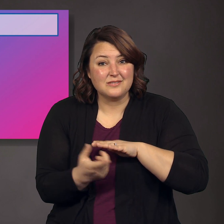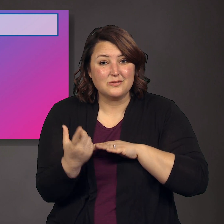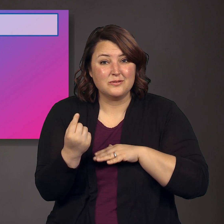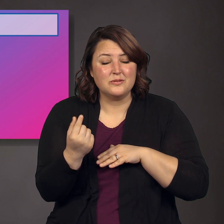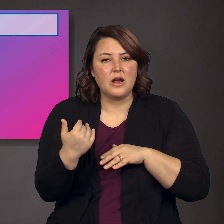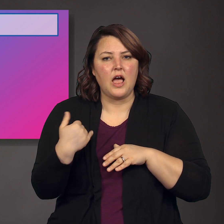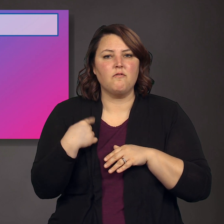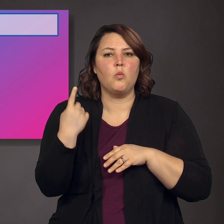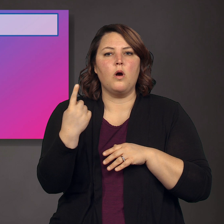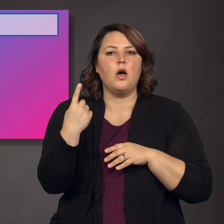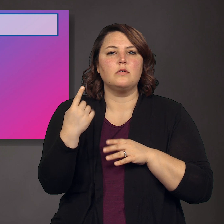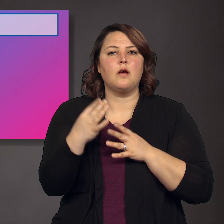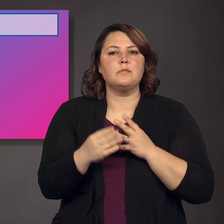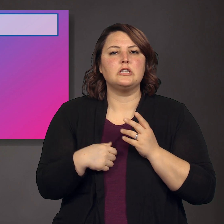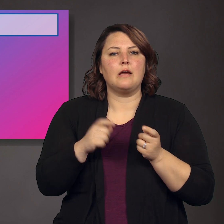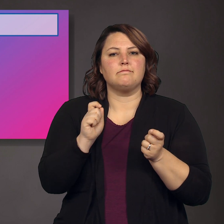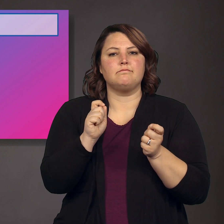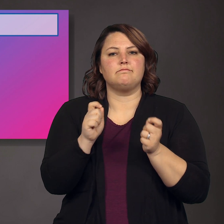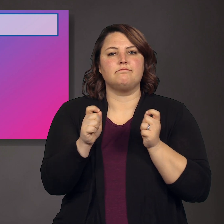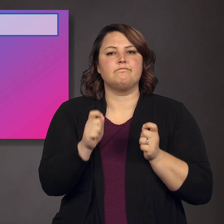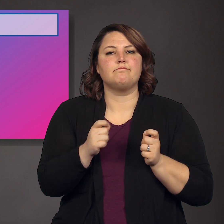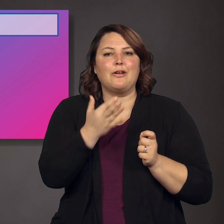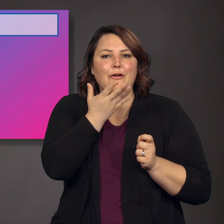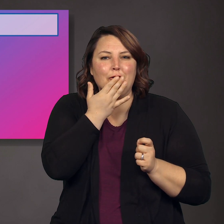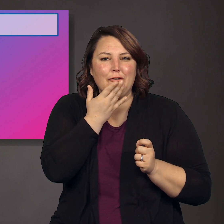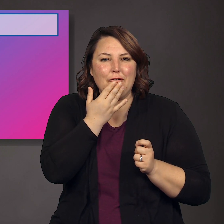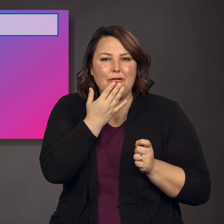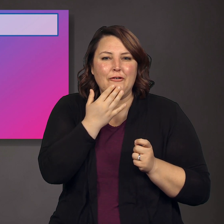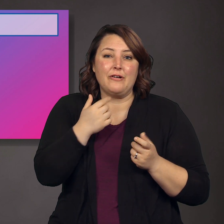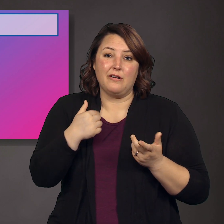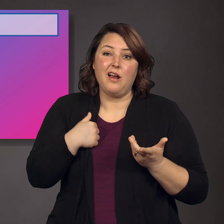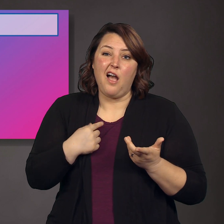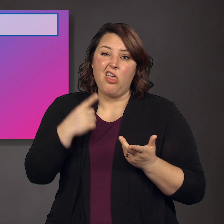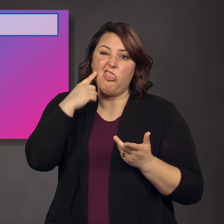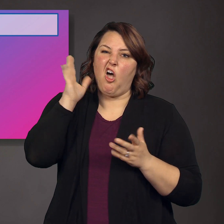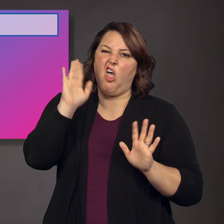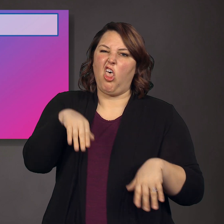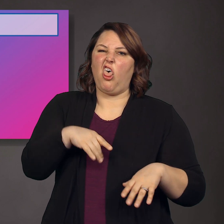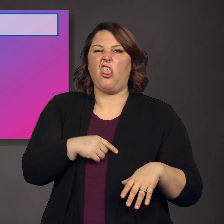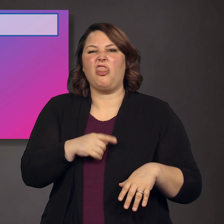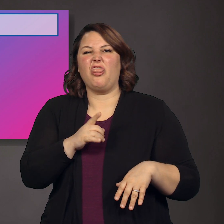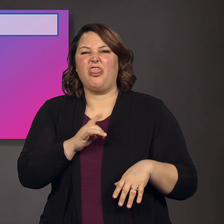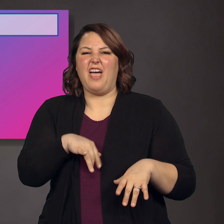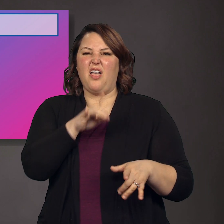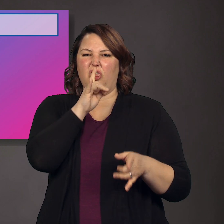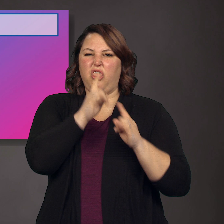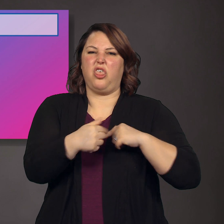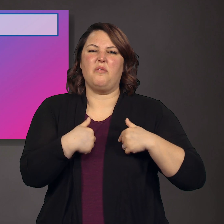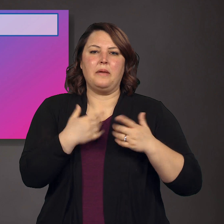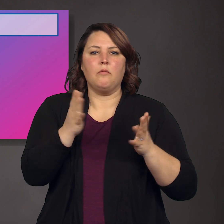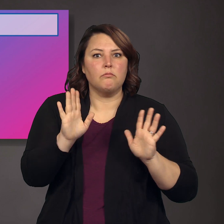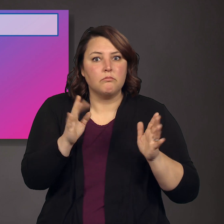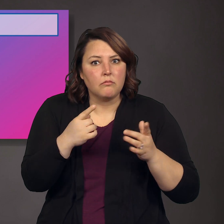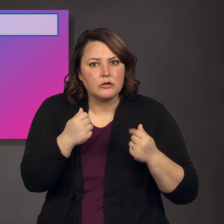to correct color or to do color correction. And I had thought that that would just be a gimmick, but when I tried out, it actually does a really good